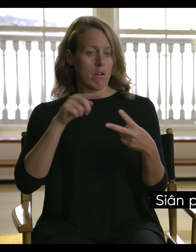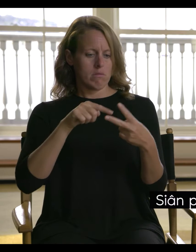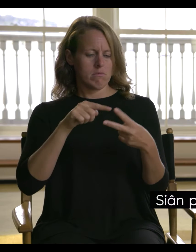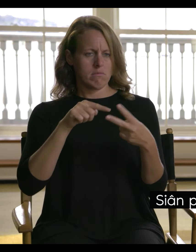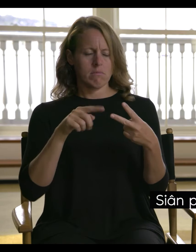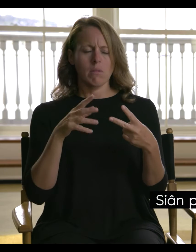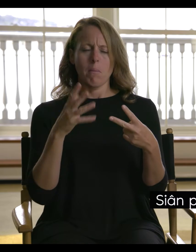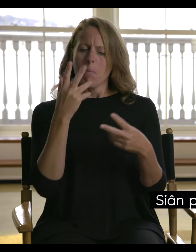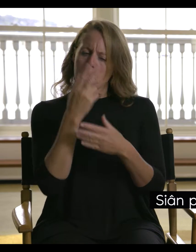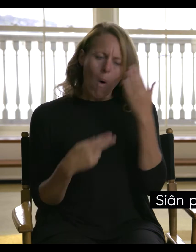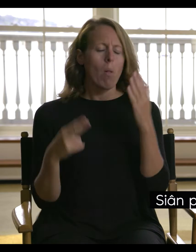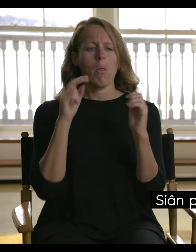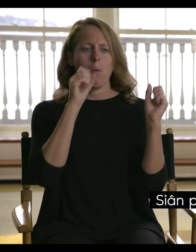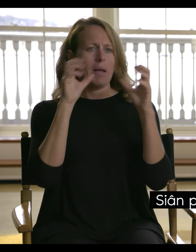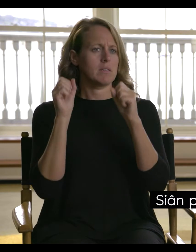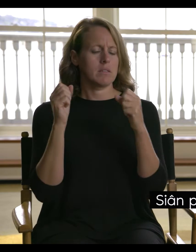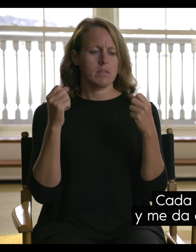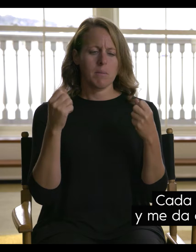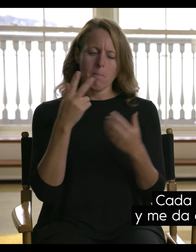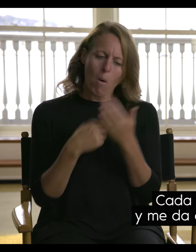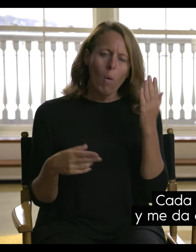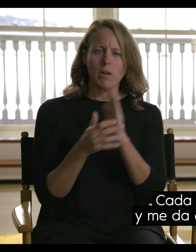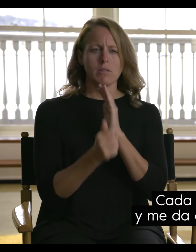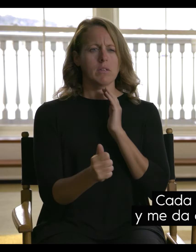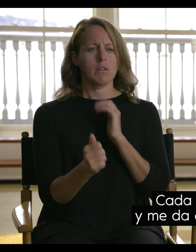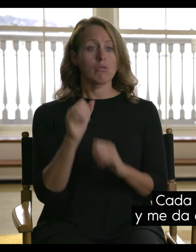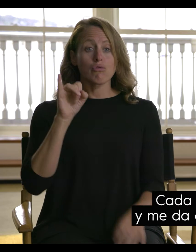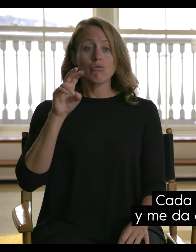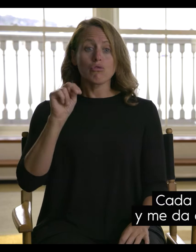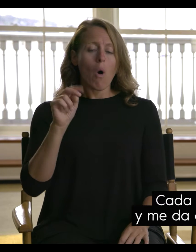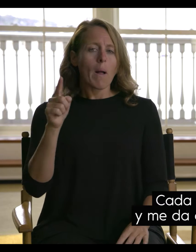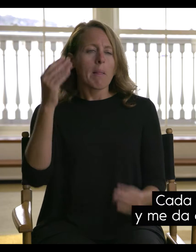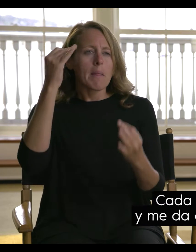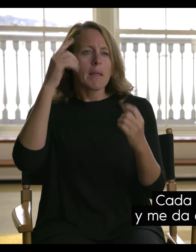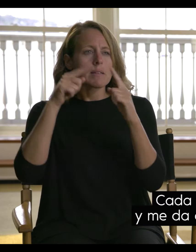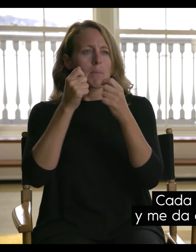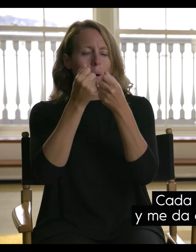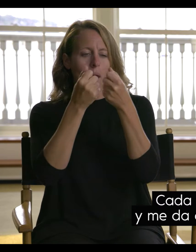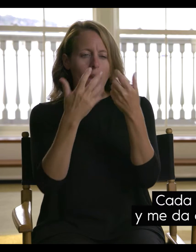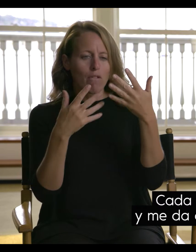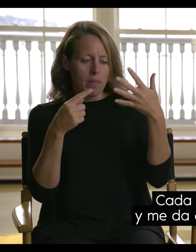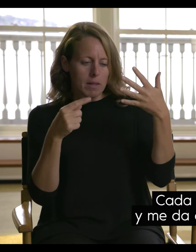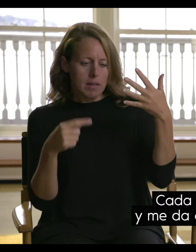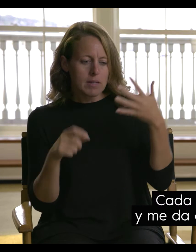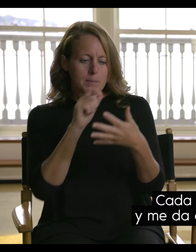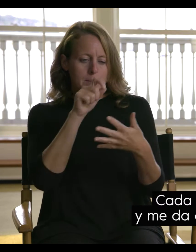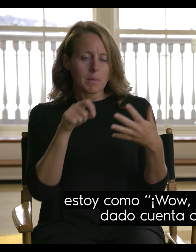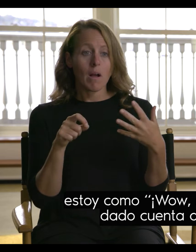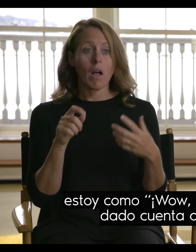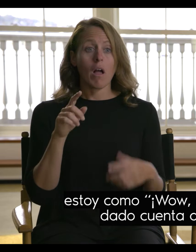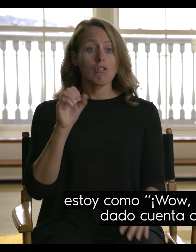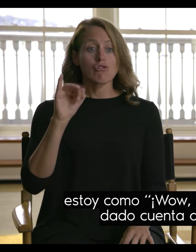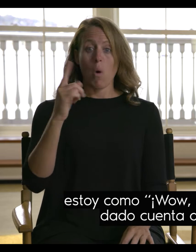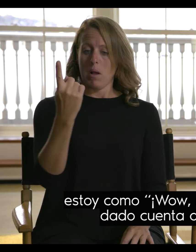Sean thinks about everything. Every time she comes to me and gives me a direction, I'm